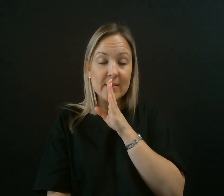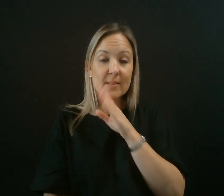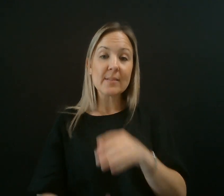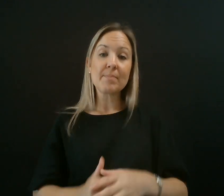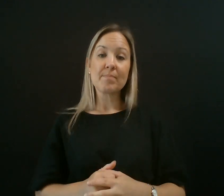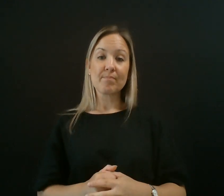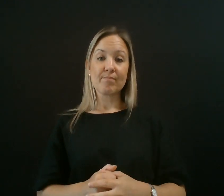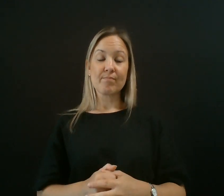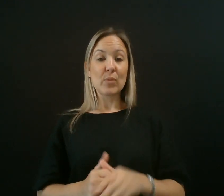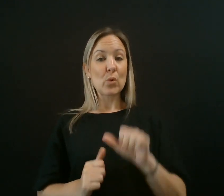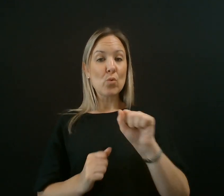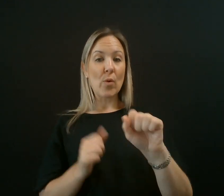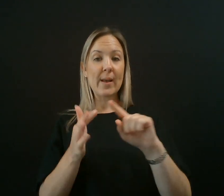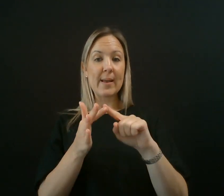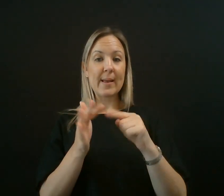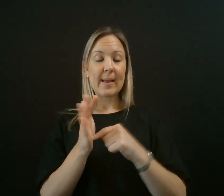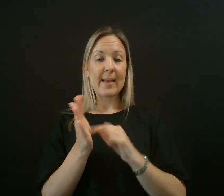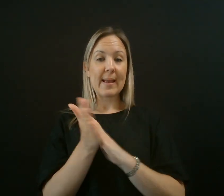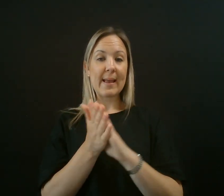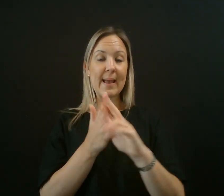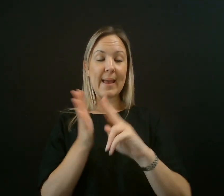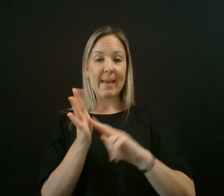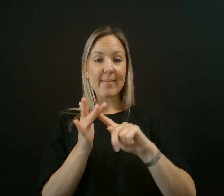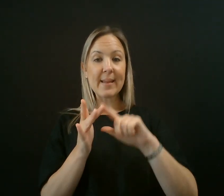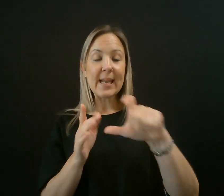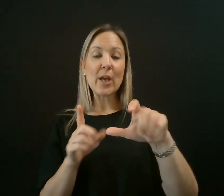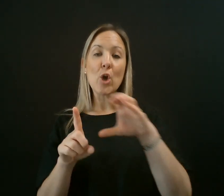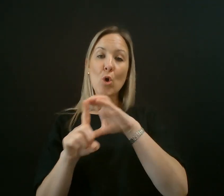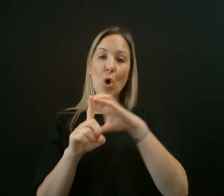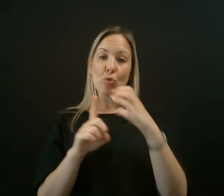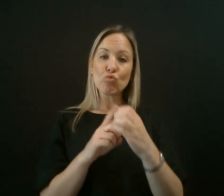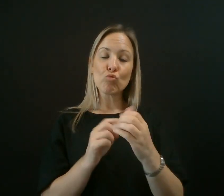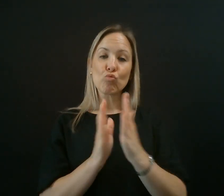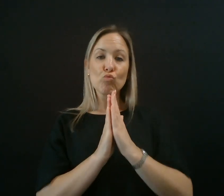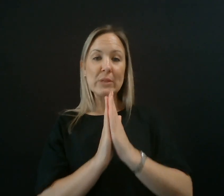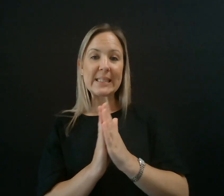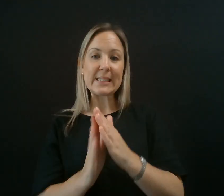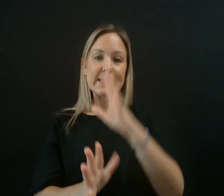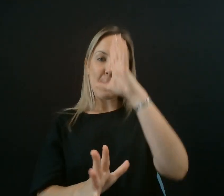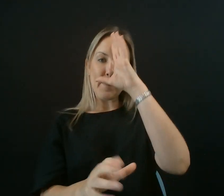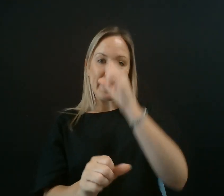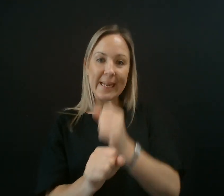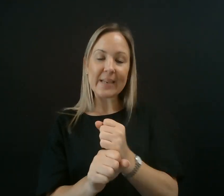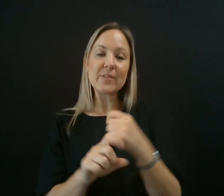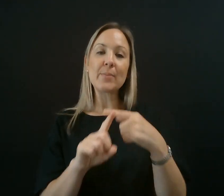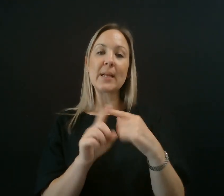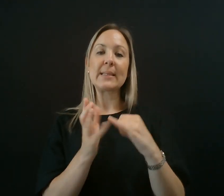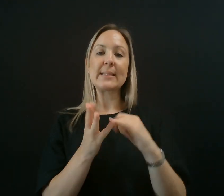to have your ethnic, cultural, and religious practices and beliefs and sexual orientation